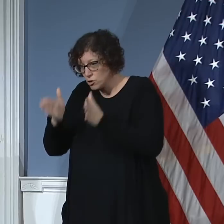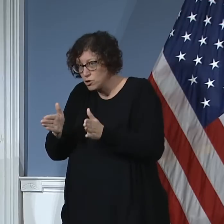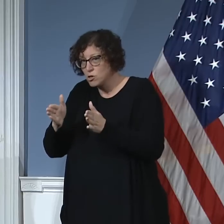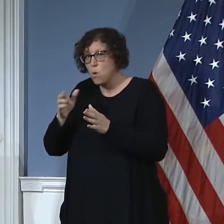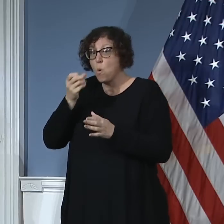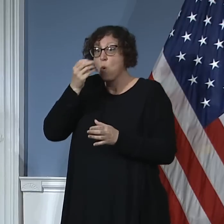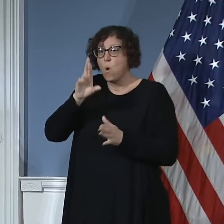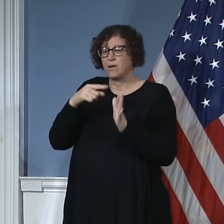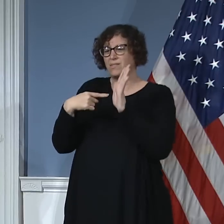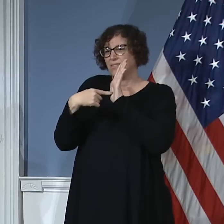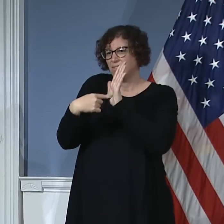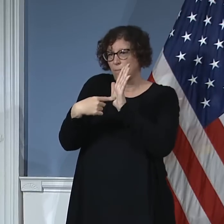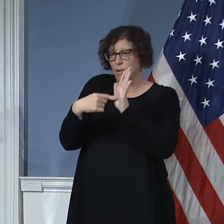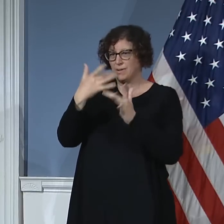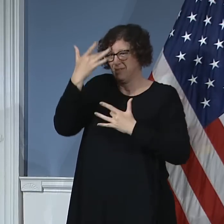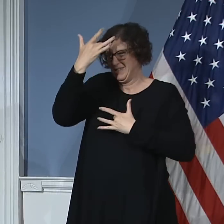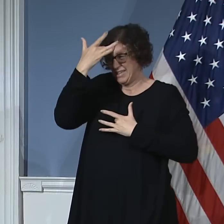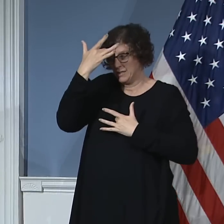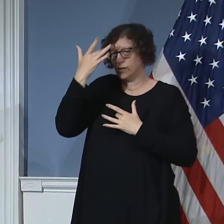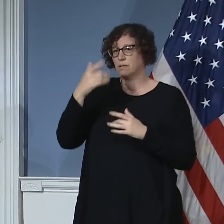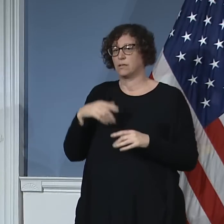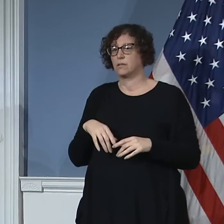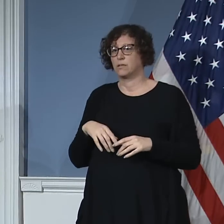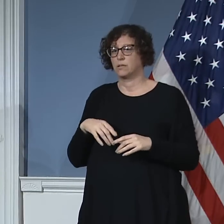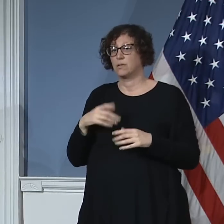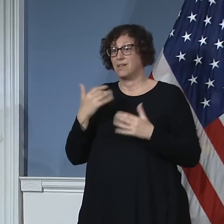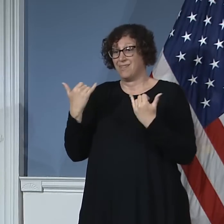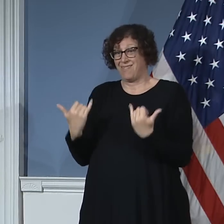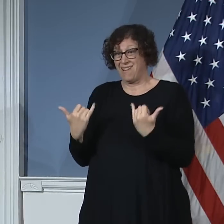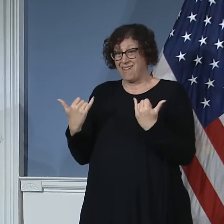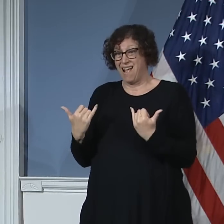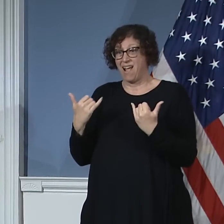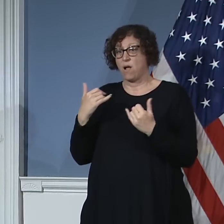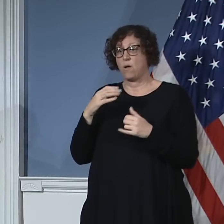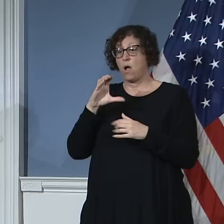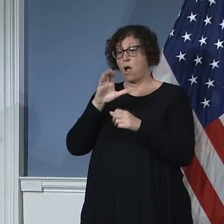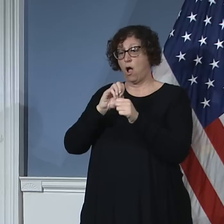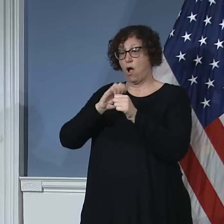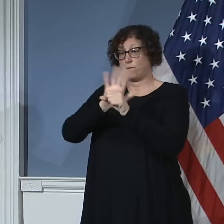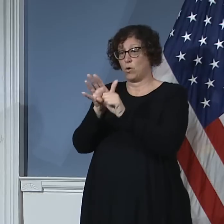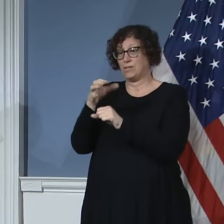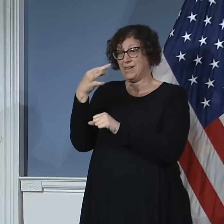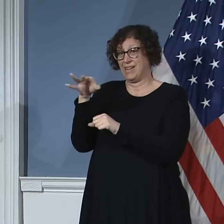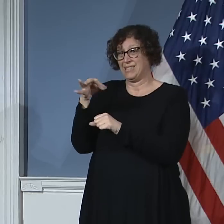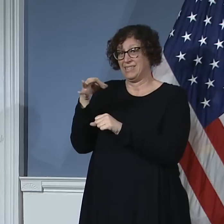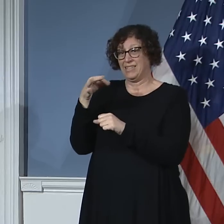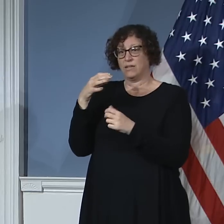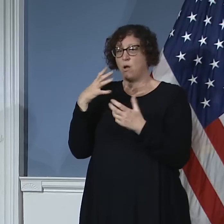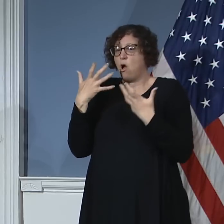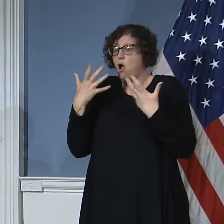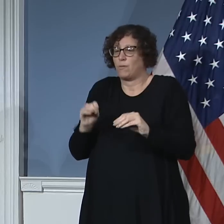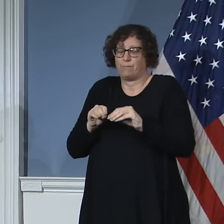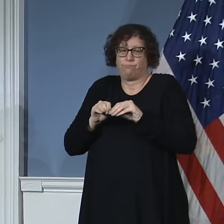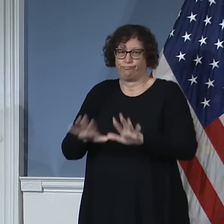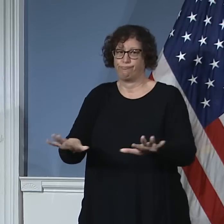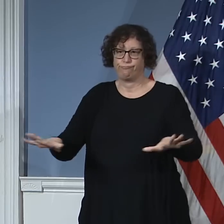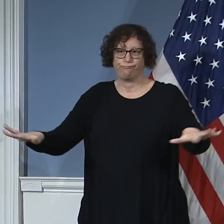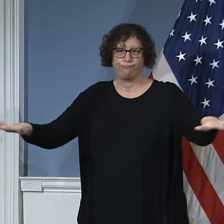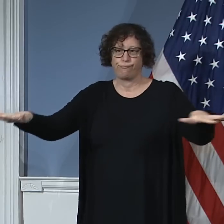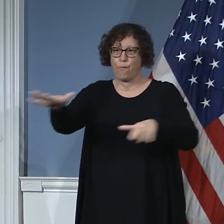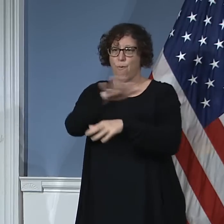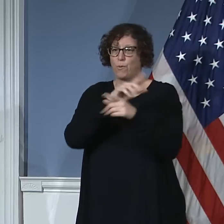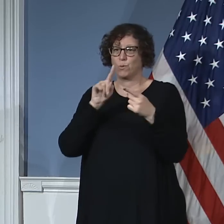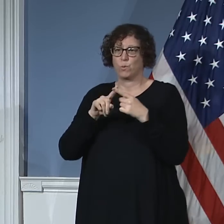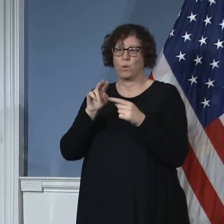COVID-19, meaning widespread community transmission, that the importance of being tested goes down